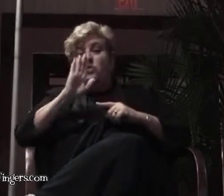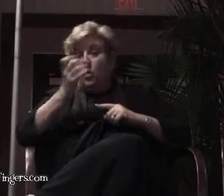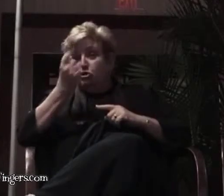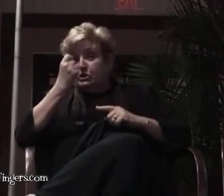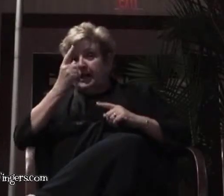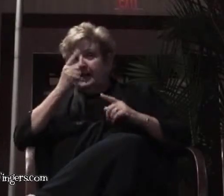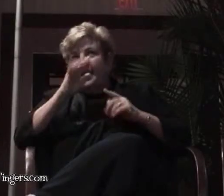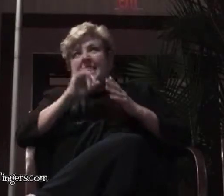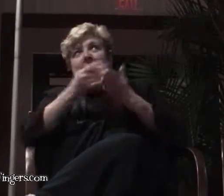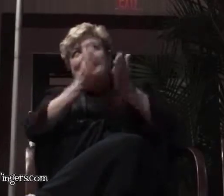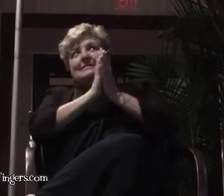that day.